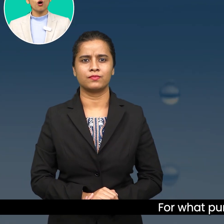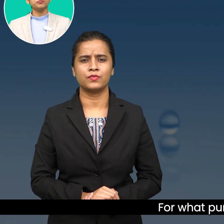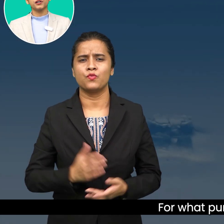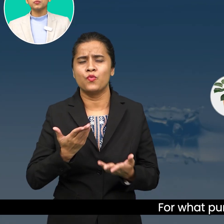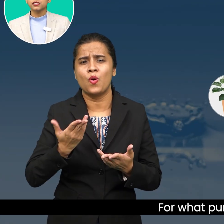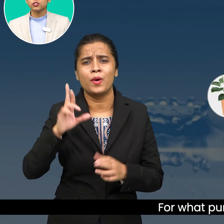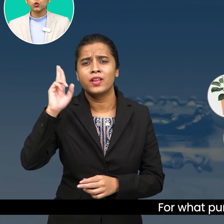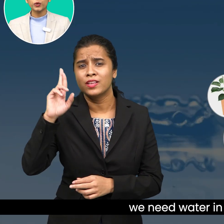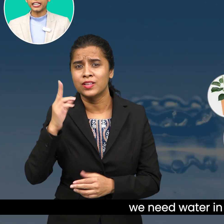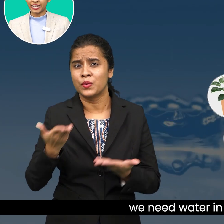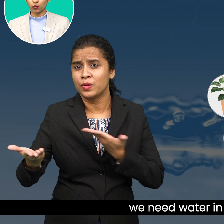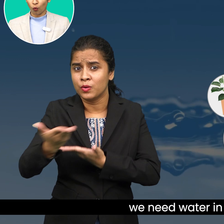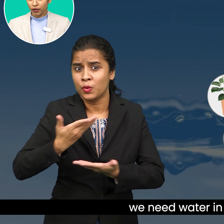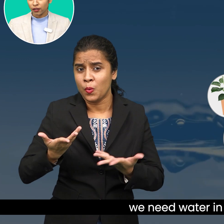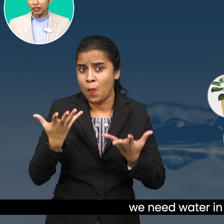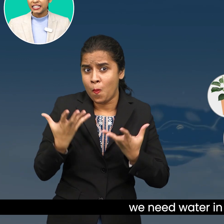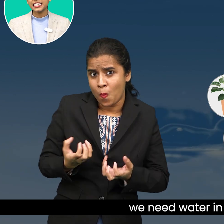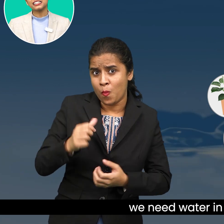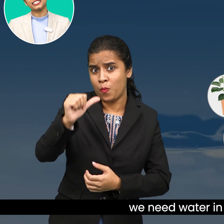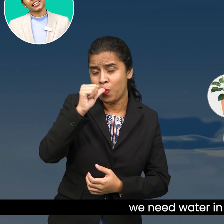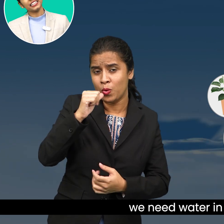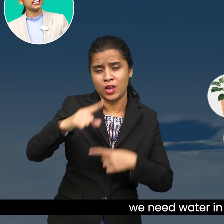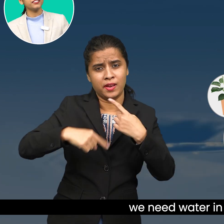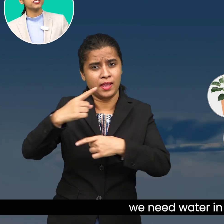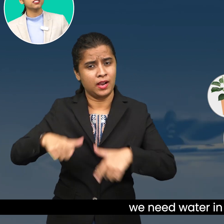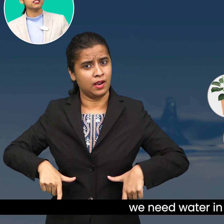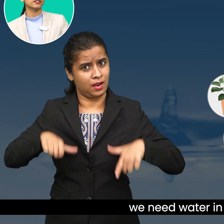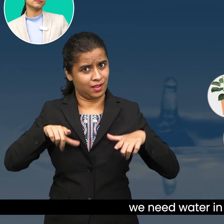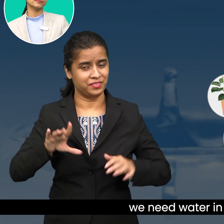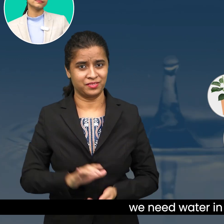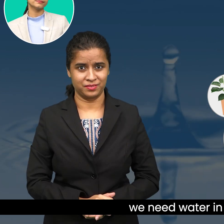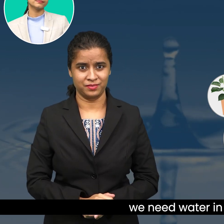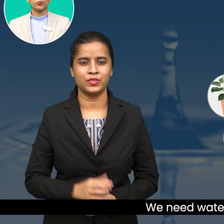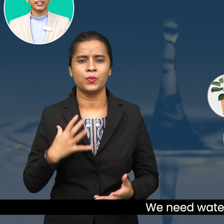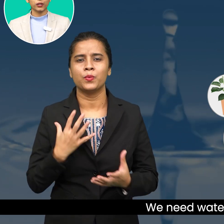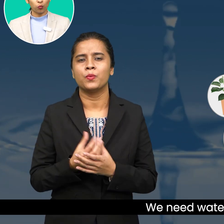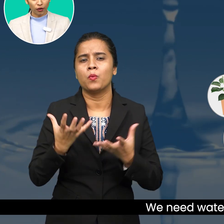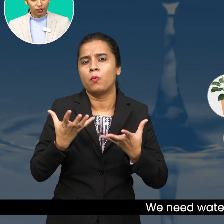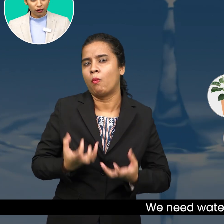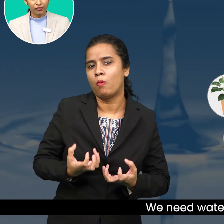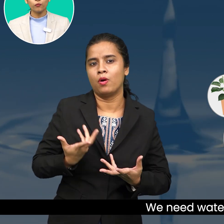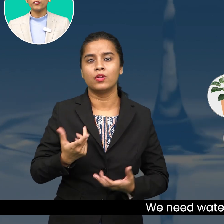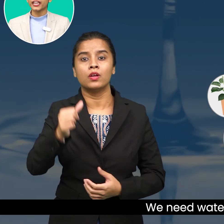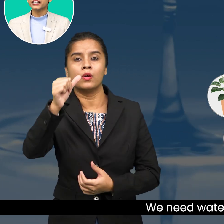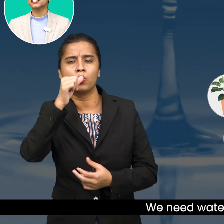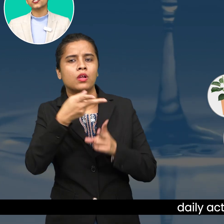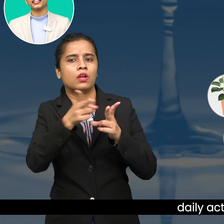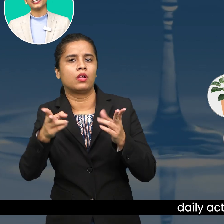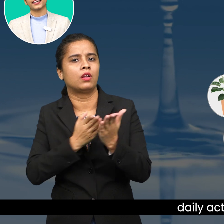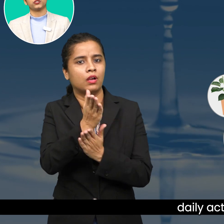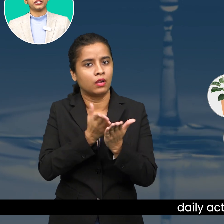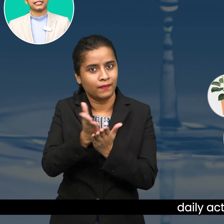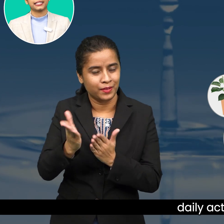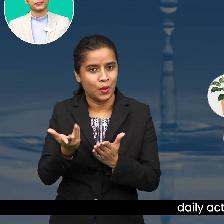For what purposes do we need water in our daily lives? We need water for various